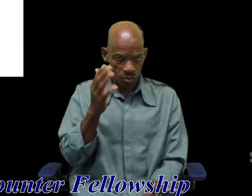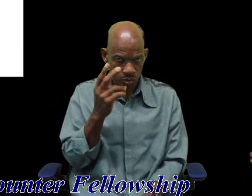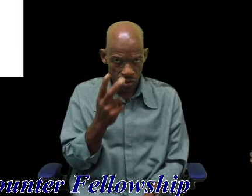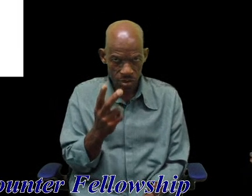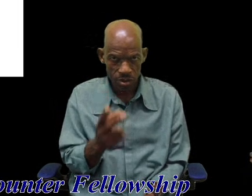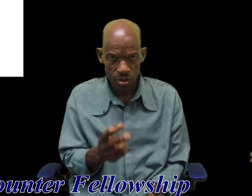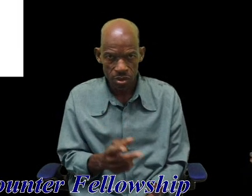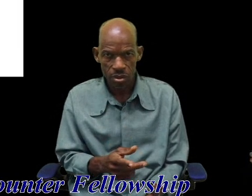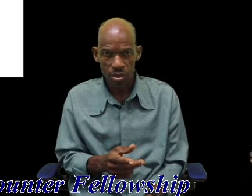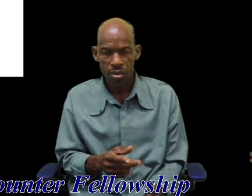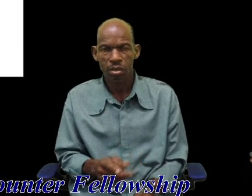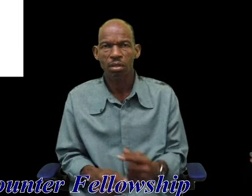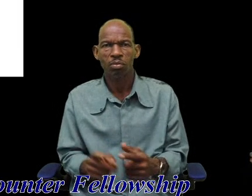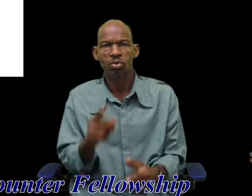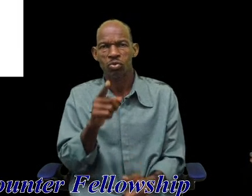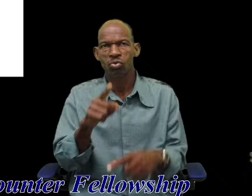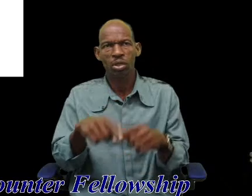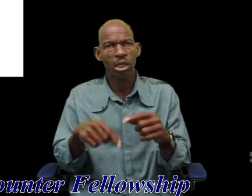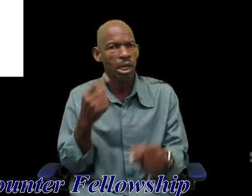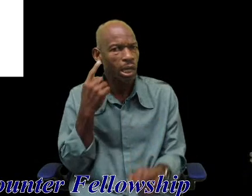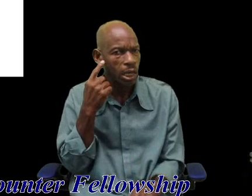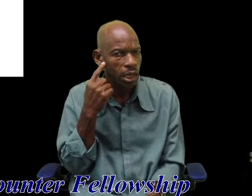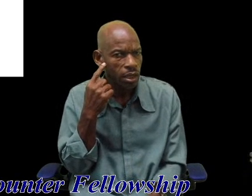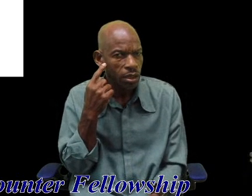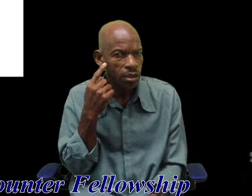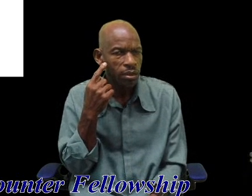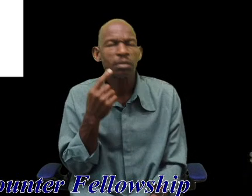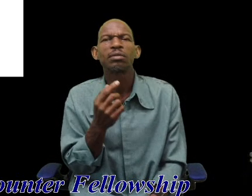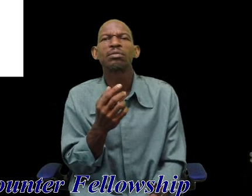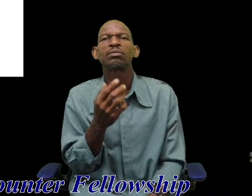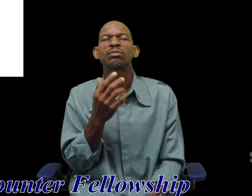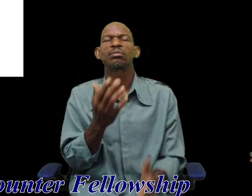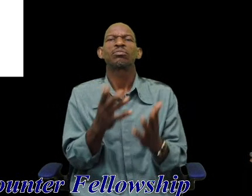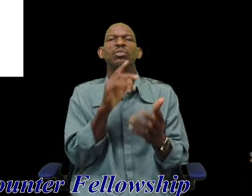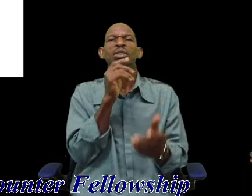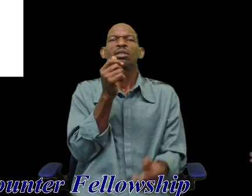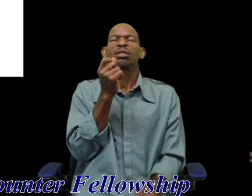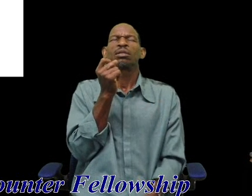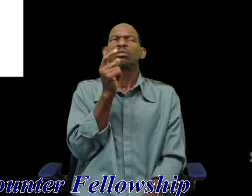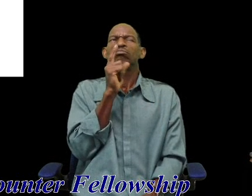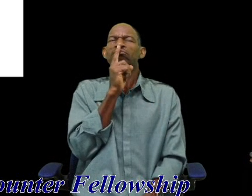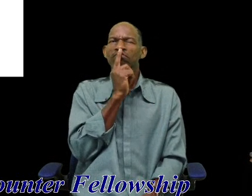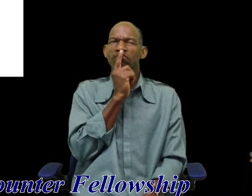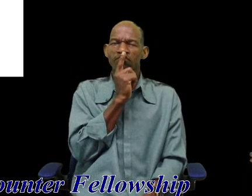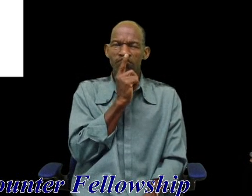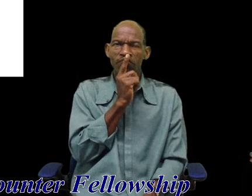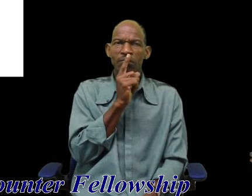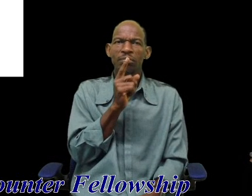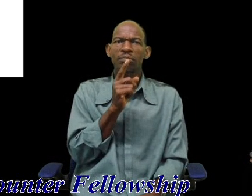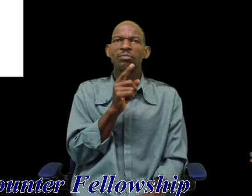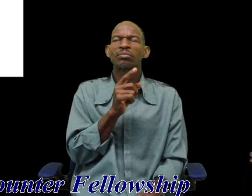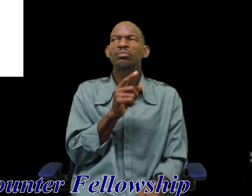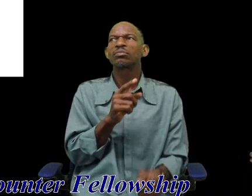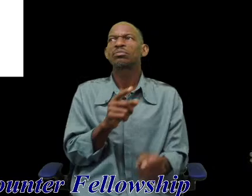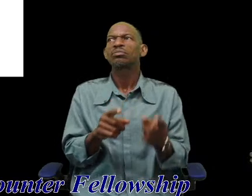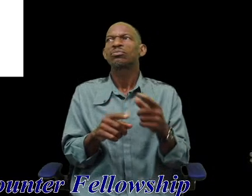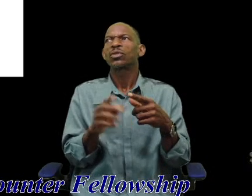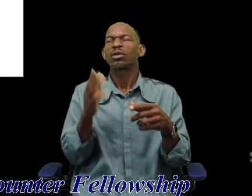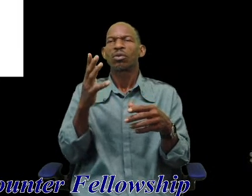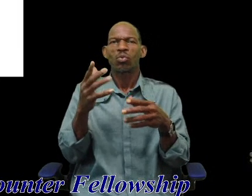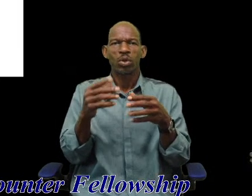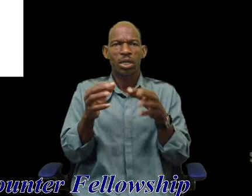not hearing, you may not be able to understand this, but I'm going to try my best to explain it when we do